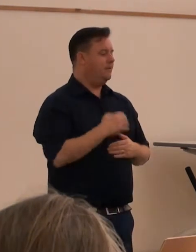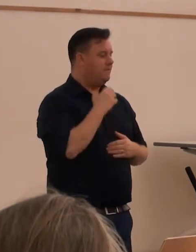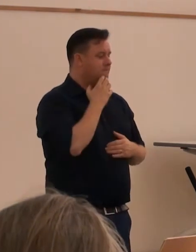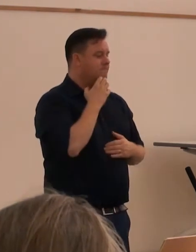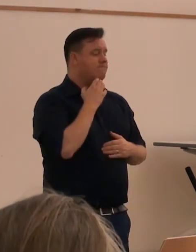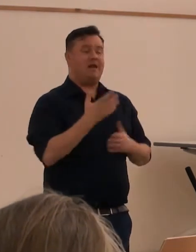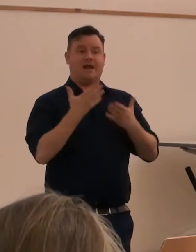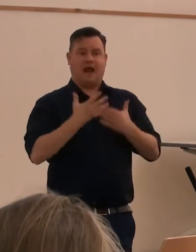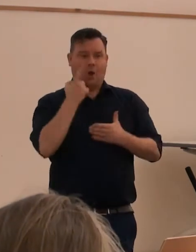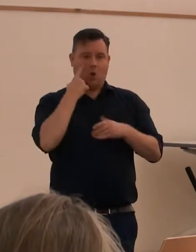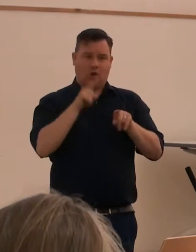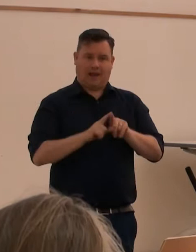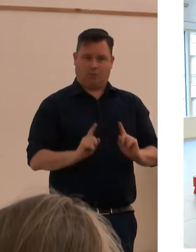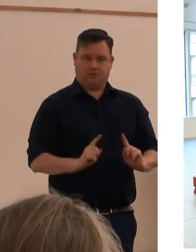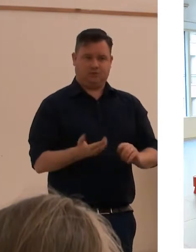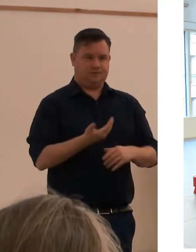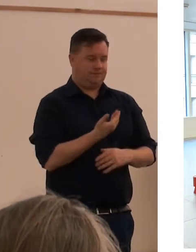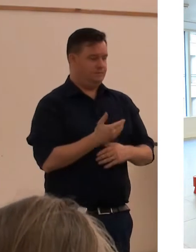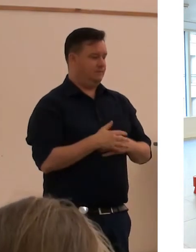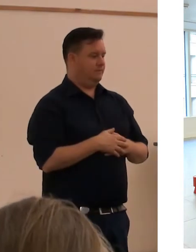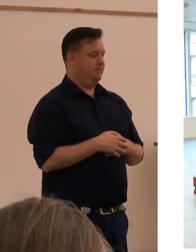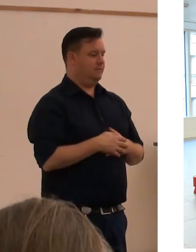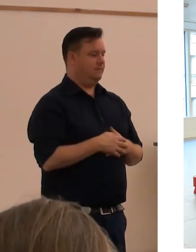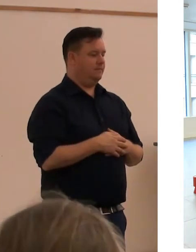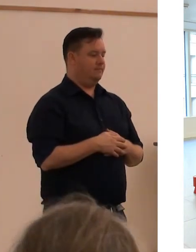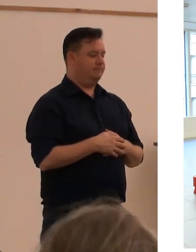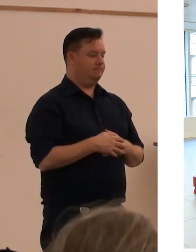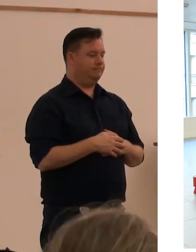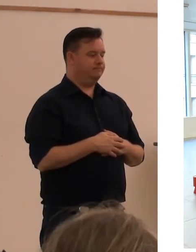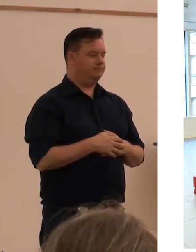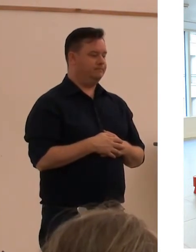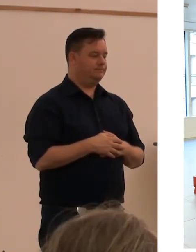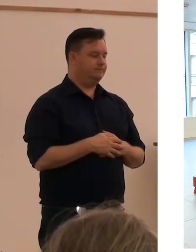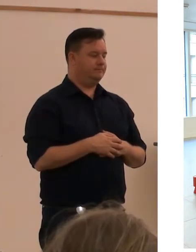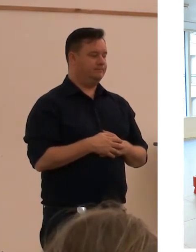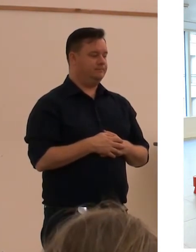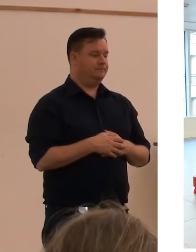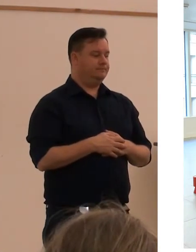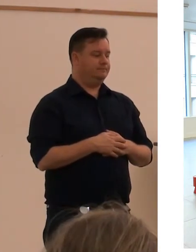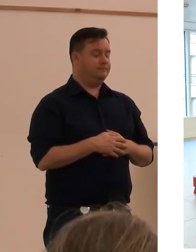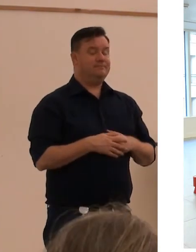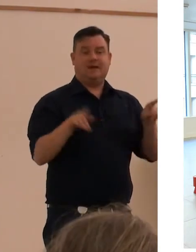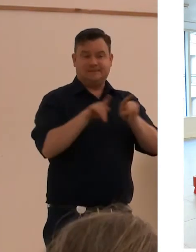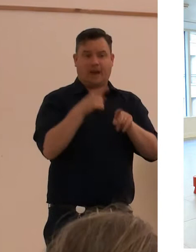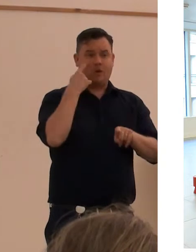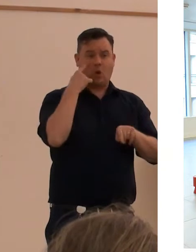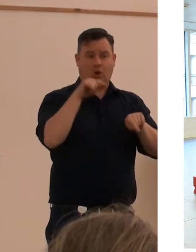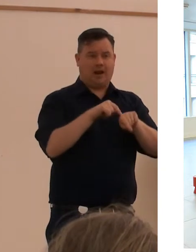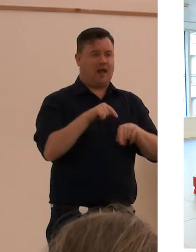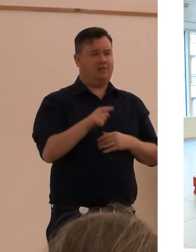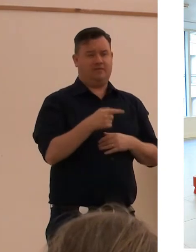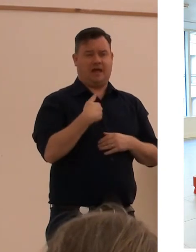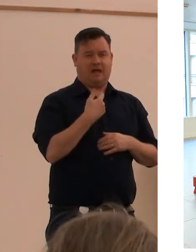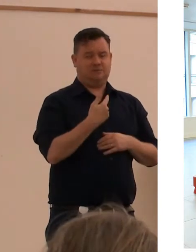it looks like now. That's the sort of colour photograph. And that's what it looked like at the Richard